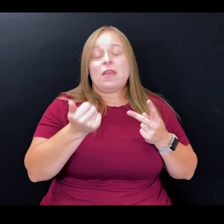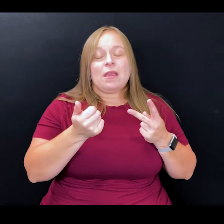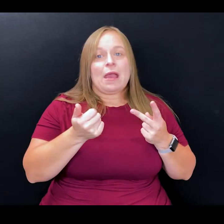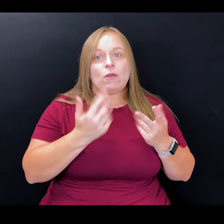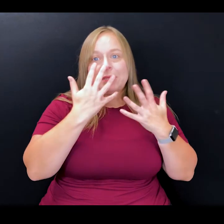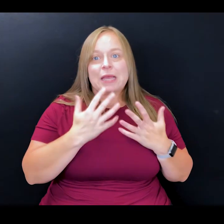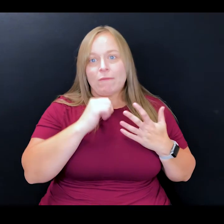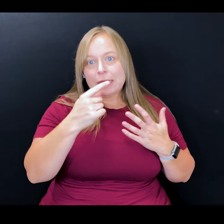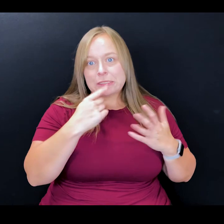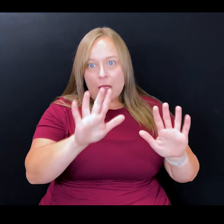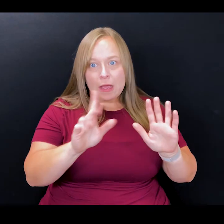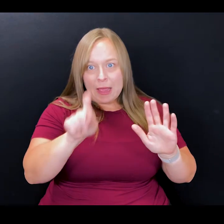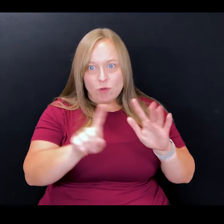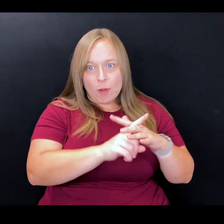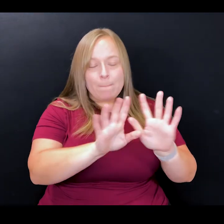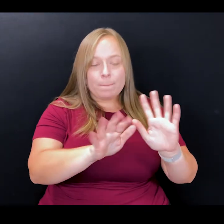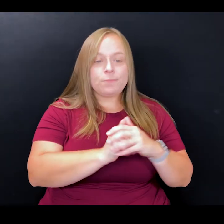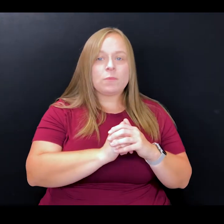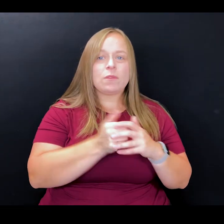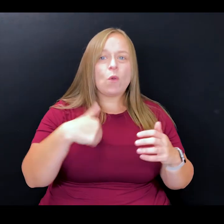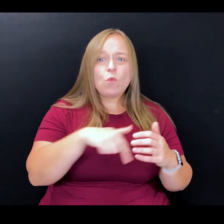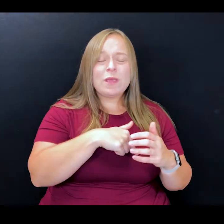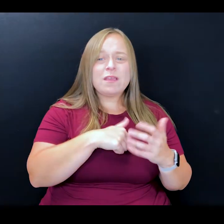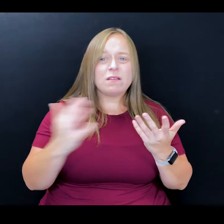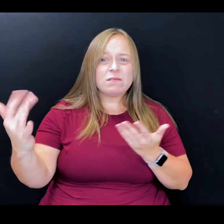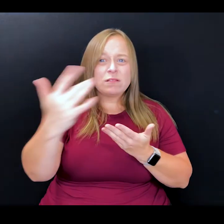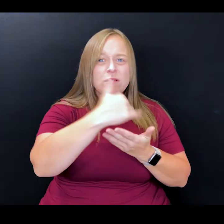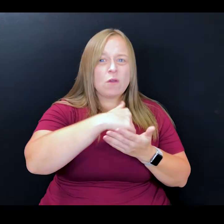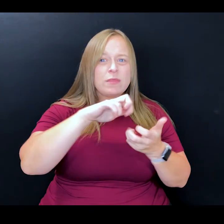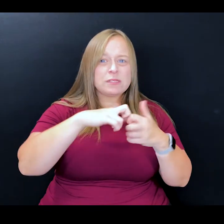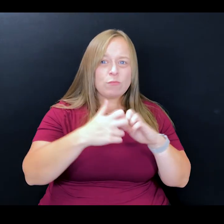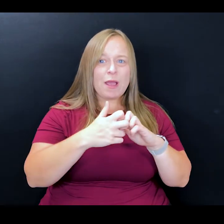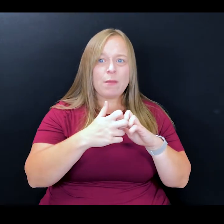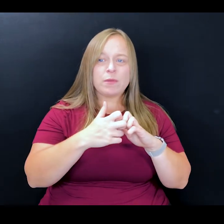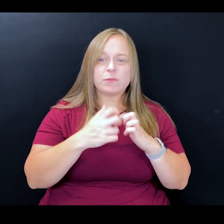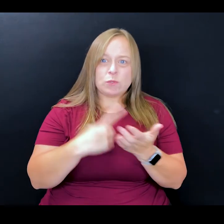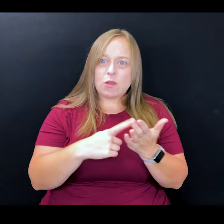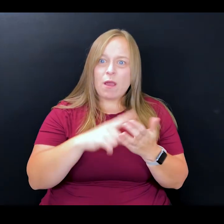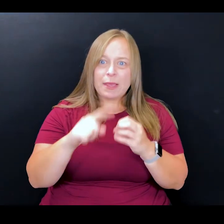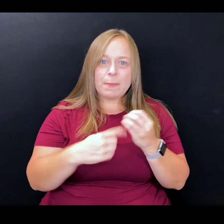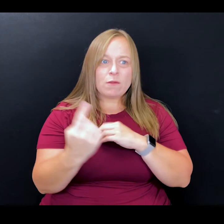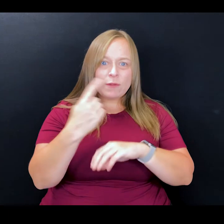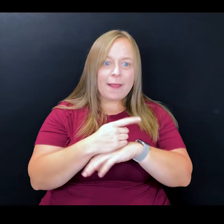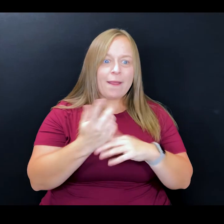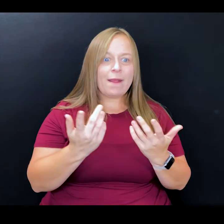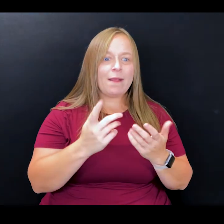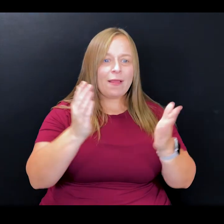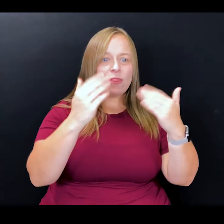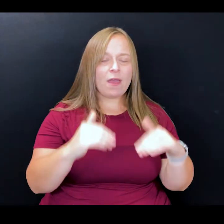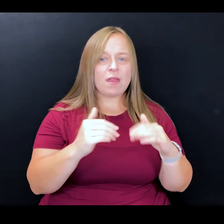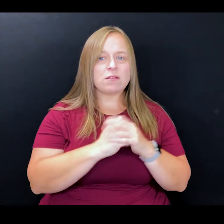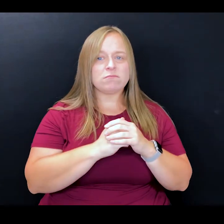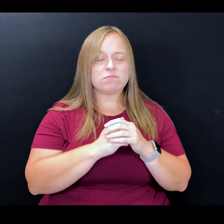I would be remiss if I did not bring it up is that we can take all of these problems that we are talking about, and